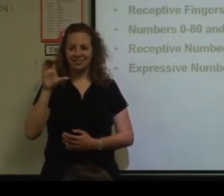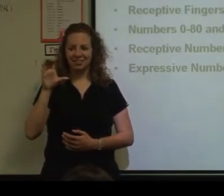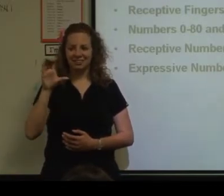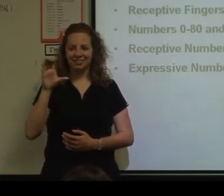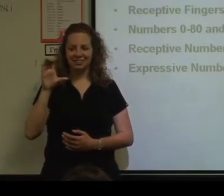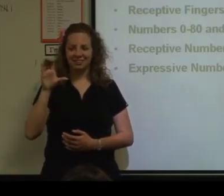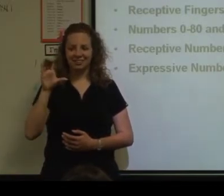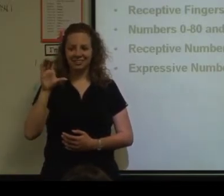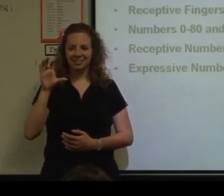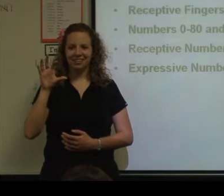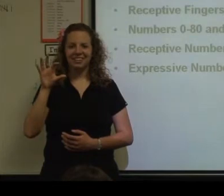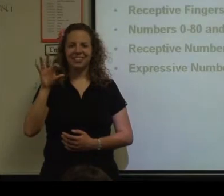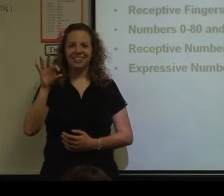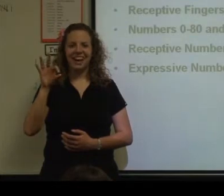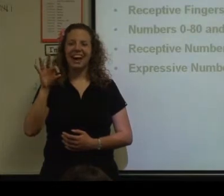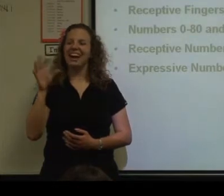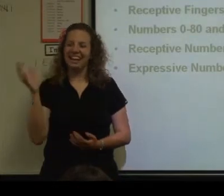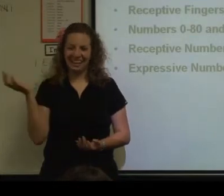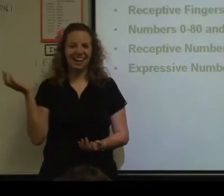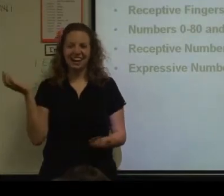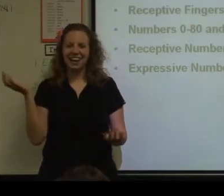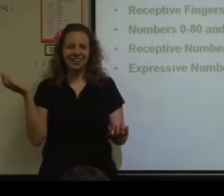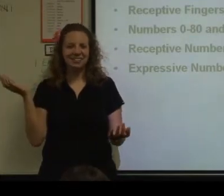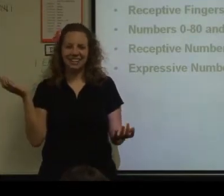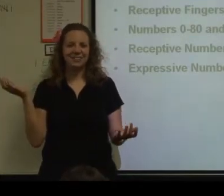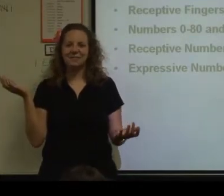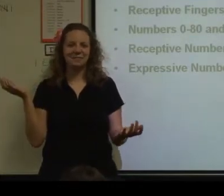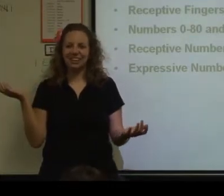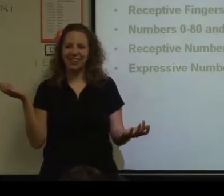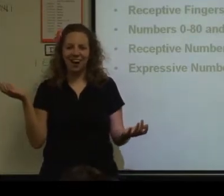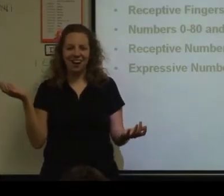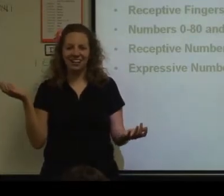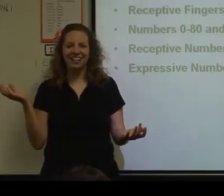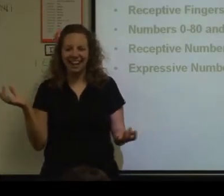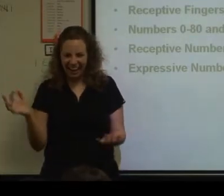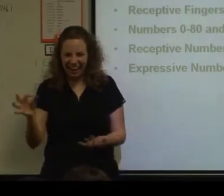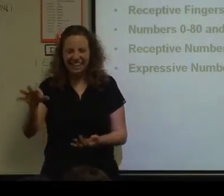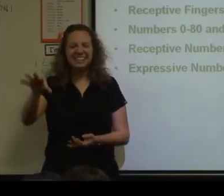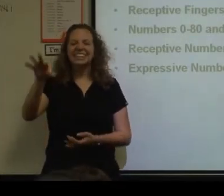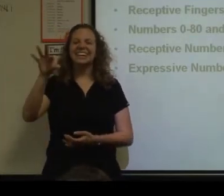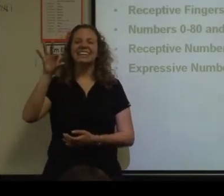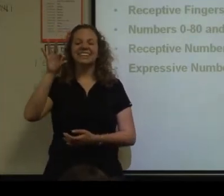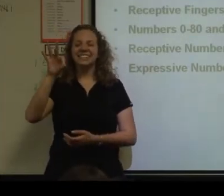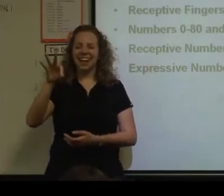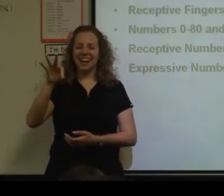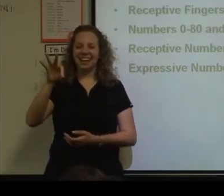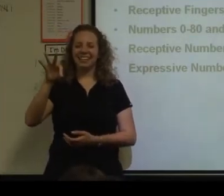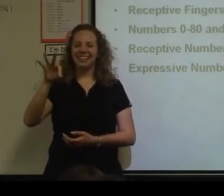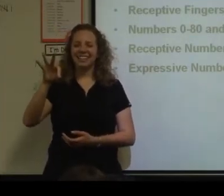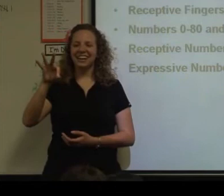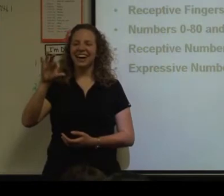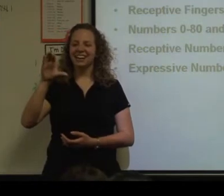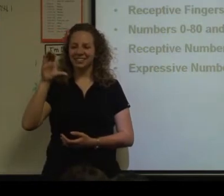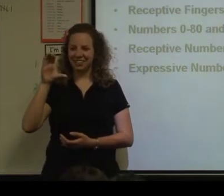800. Yeah, I know, you were thinking it really hard. And then 900.